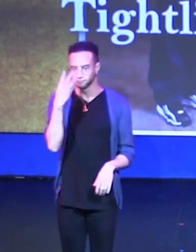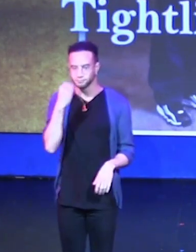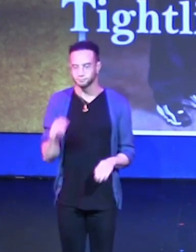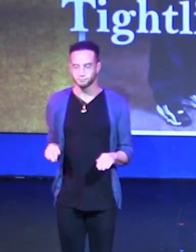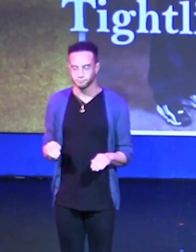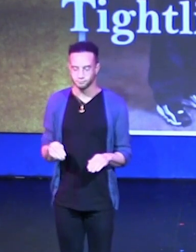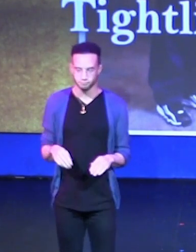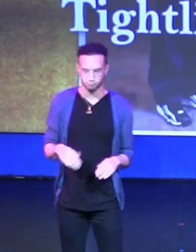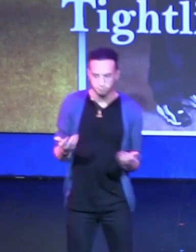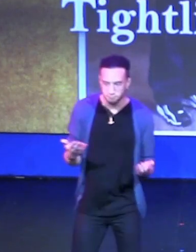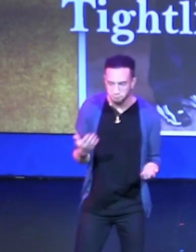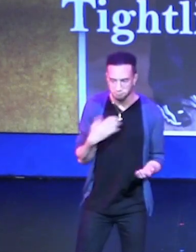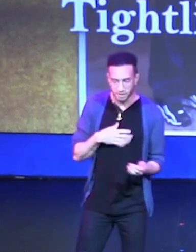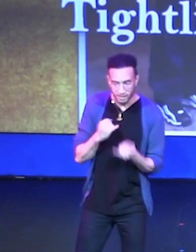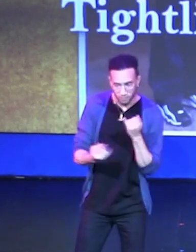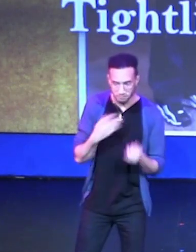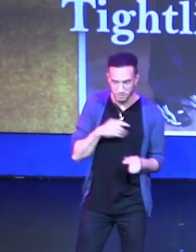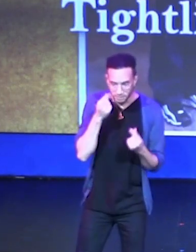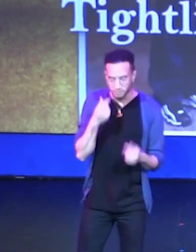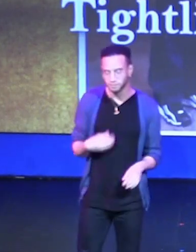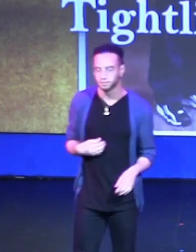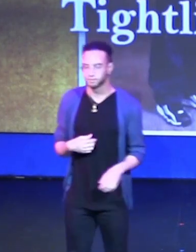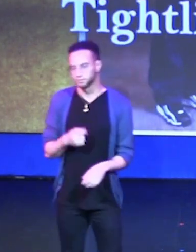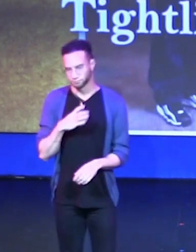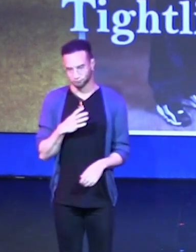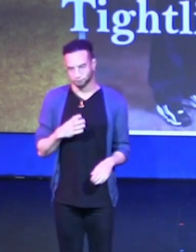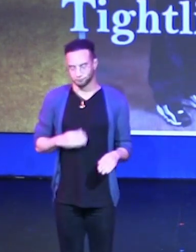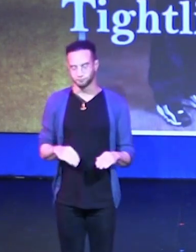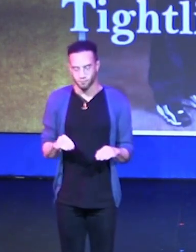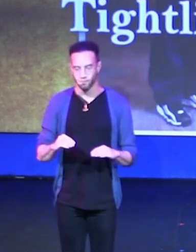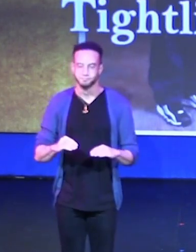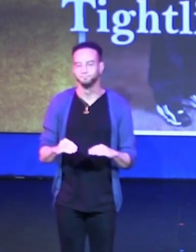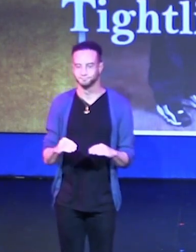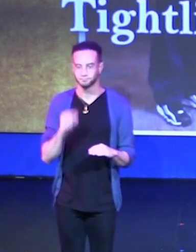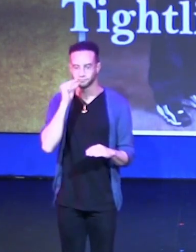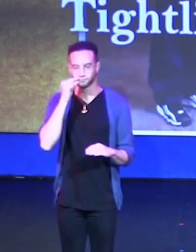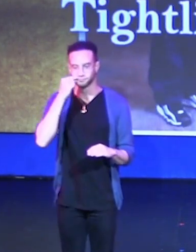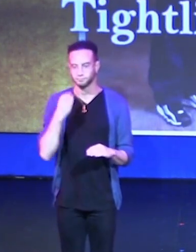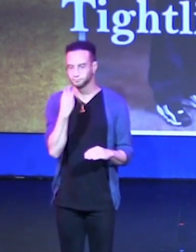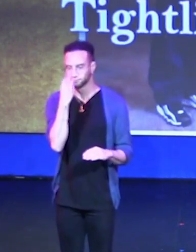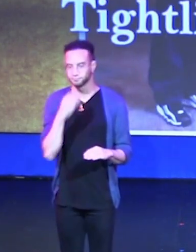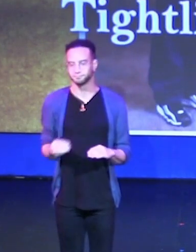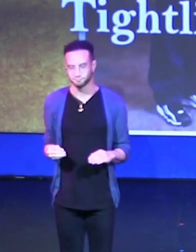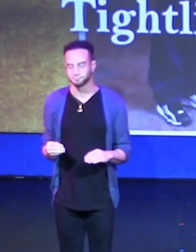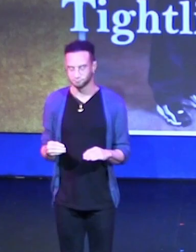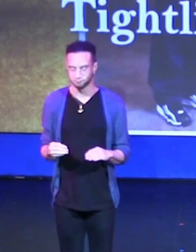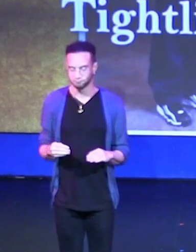I didn't, still tight-lipped. The photographer asked one last time, "Can you please smile?" I gave him a smirk.